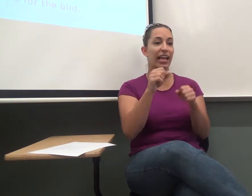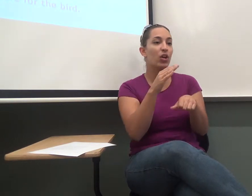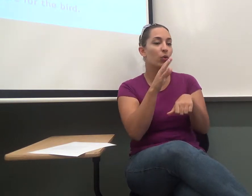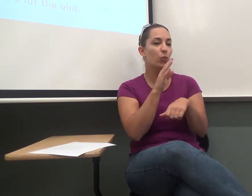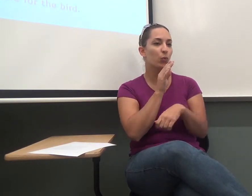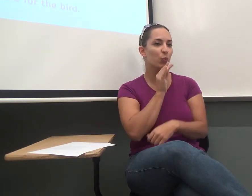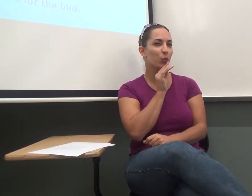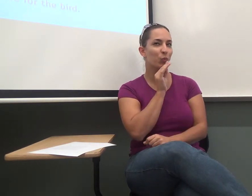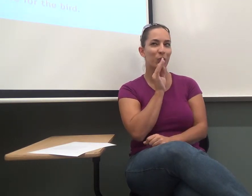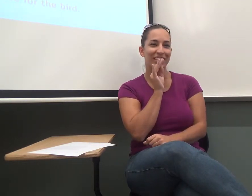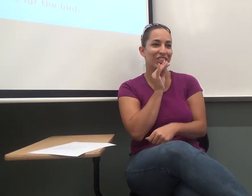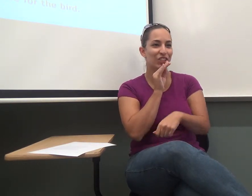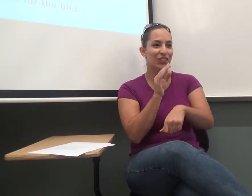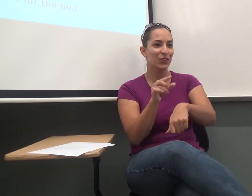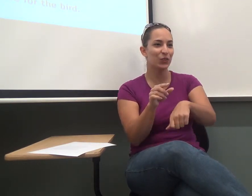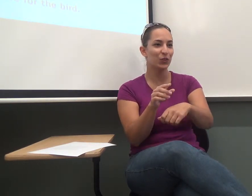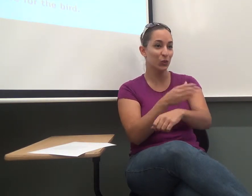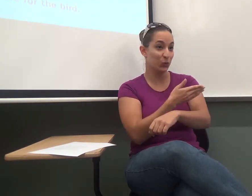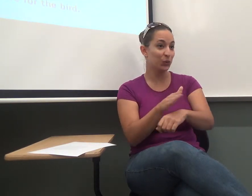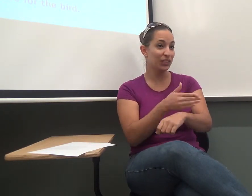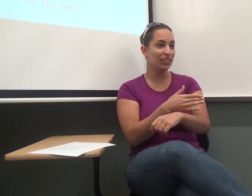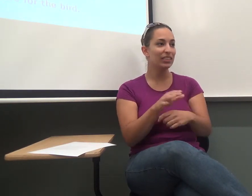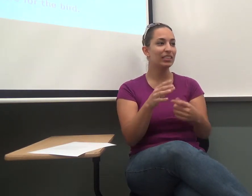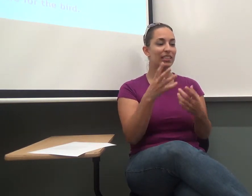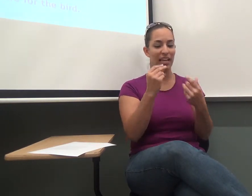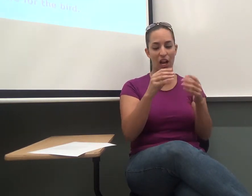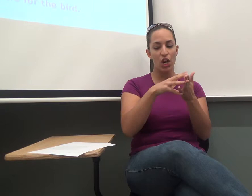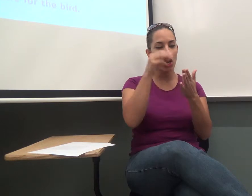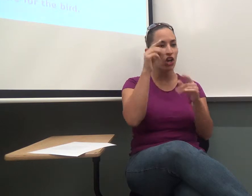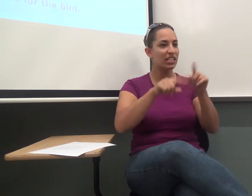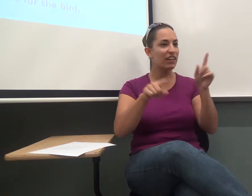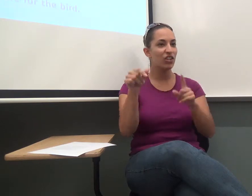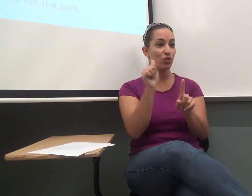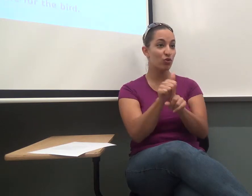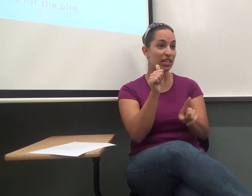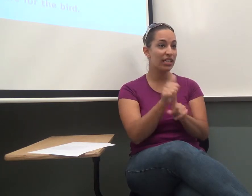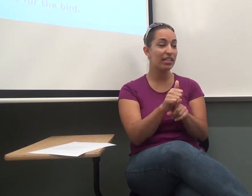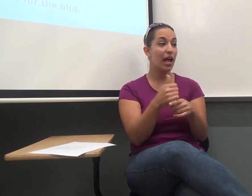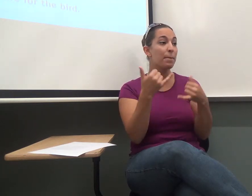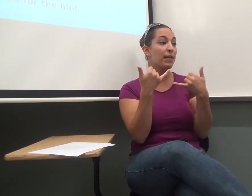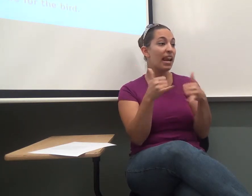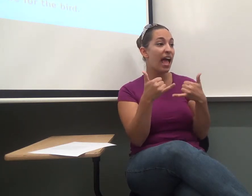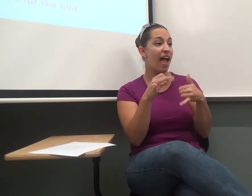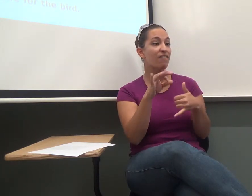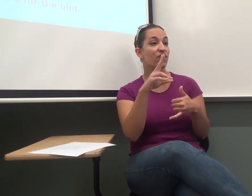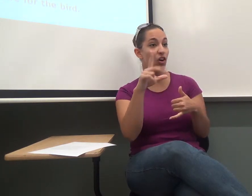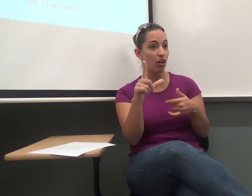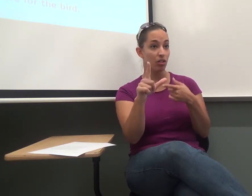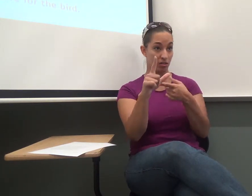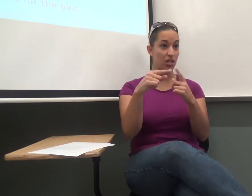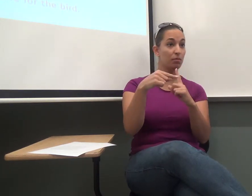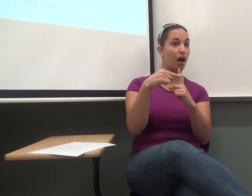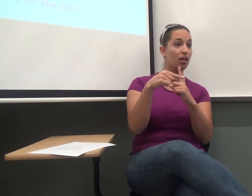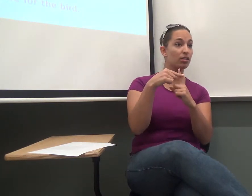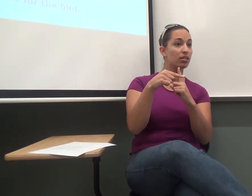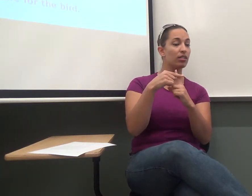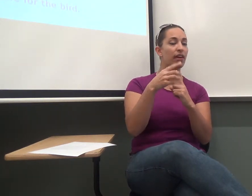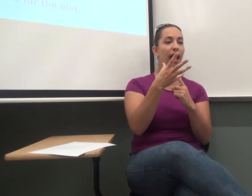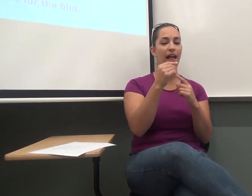variety of tricks. Yeah, I was going to say that. Playful interaction is positive, right? Playful. And then there's that word love again.